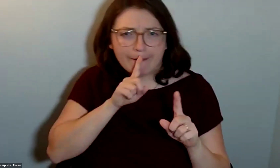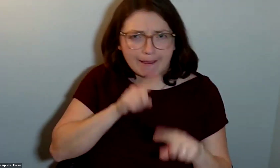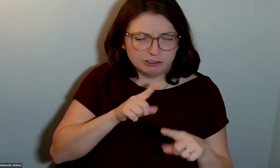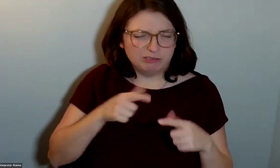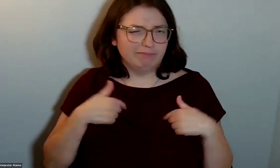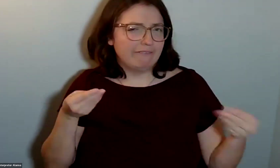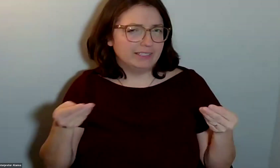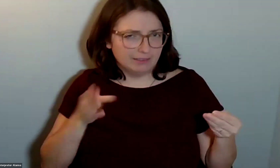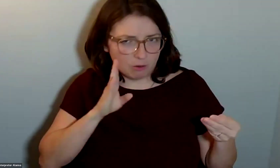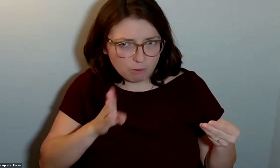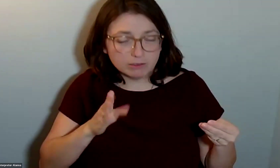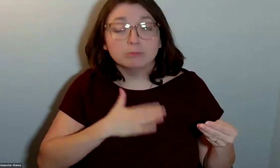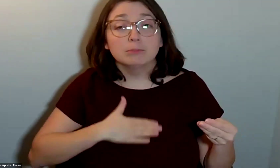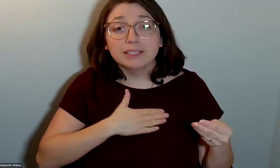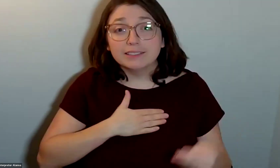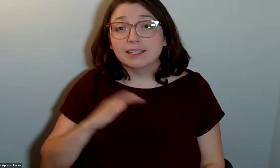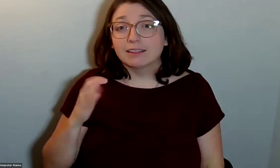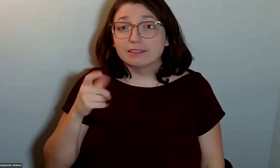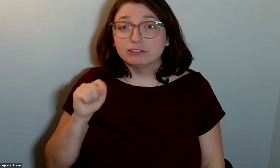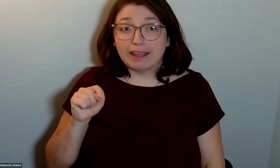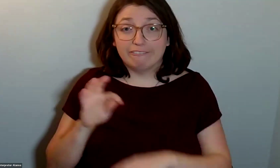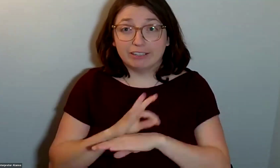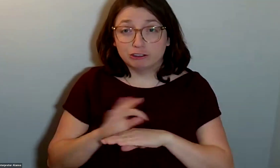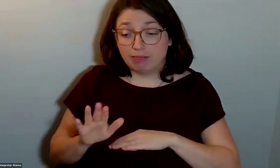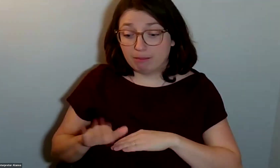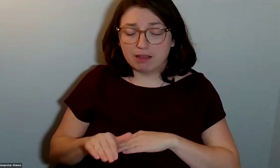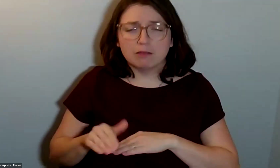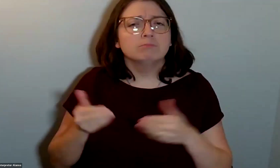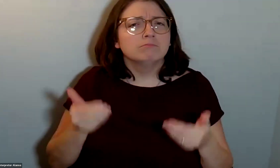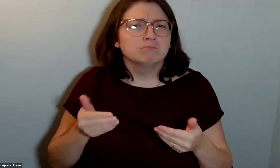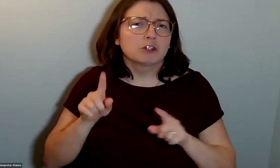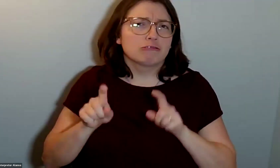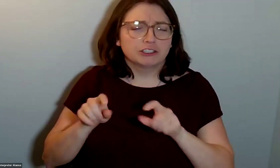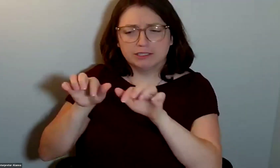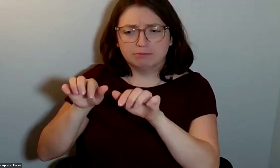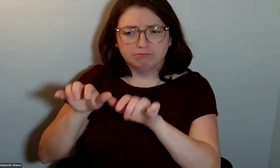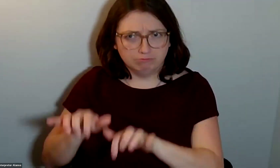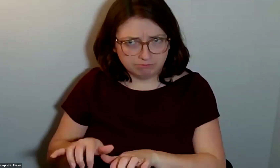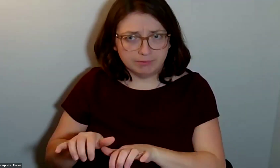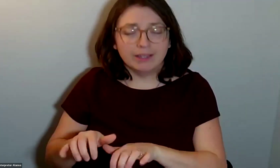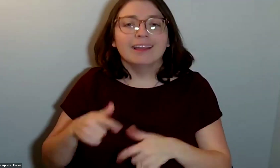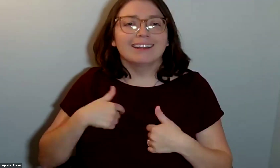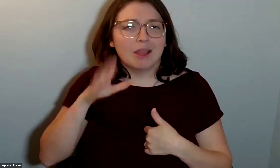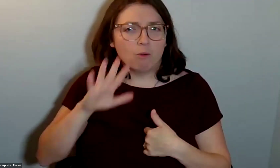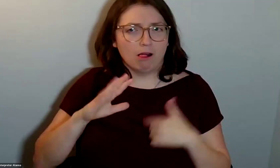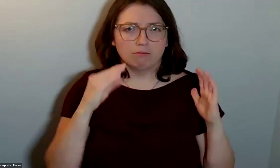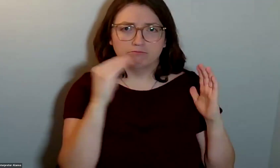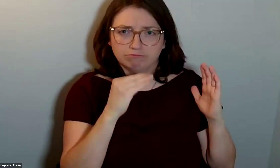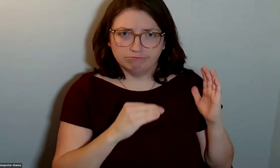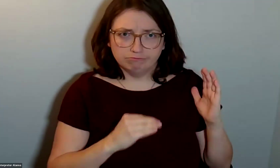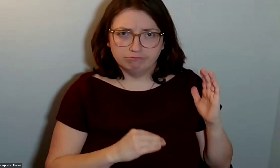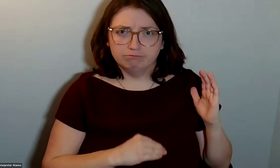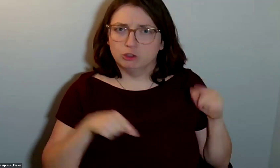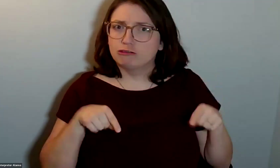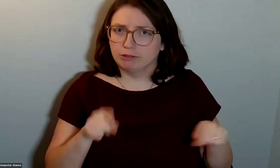your questions into the chat function at the bottom, and I'll continue to compile them as the presentation unfolds. So as they occur to